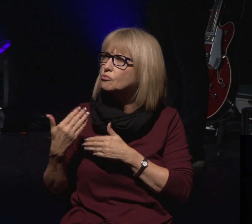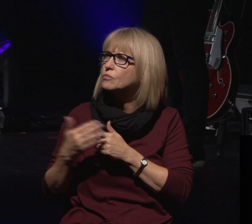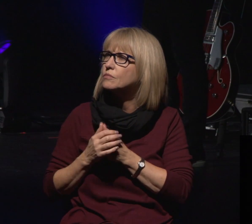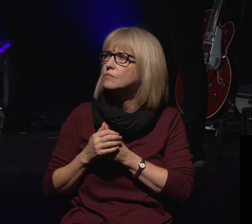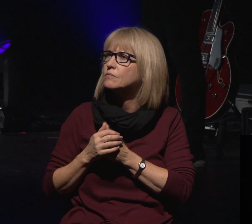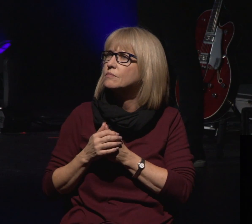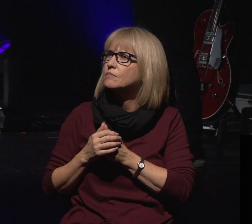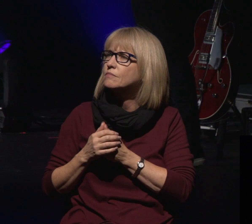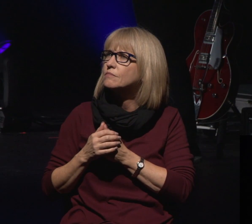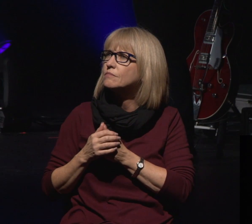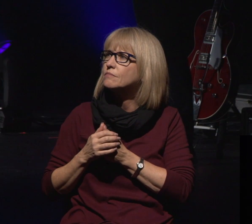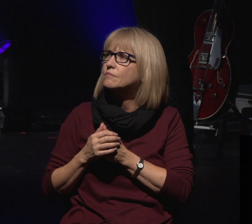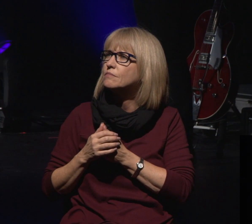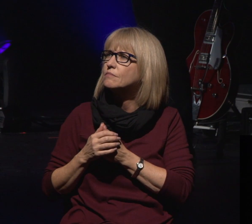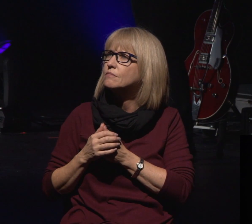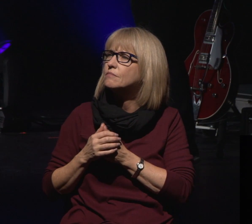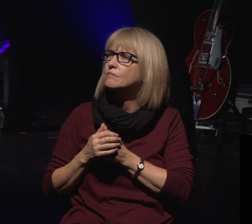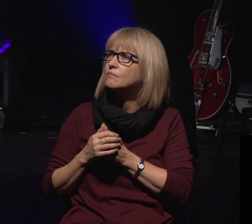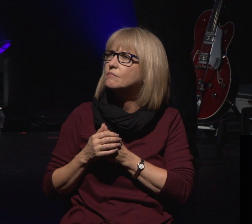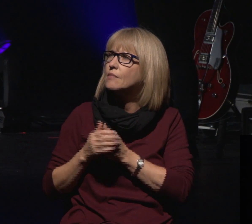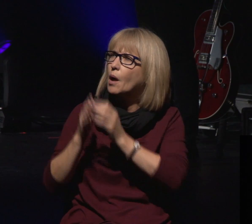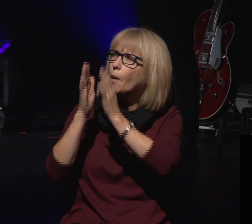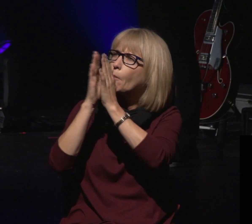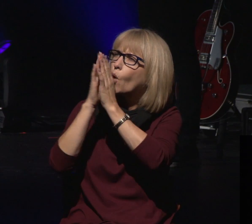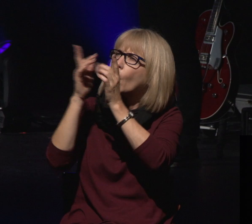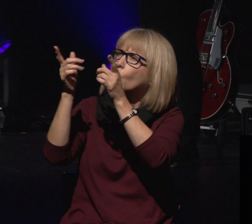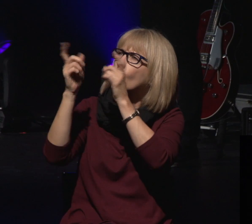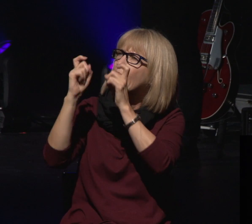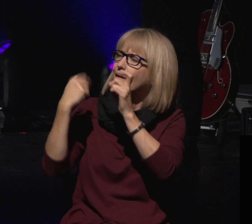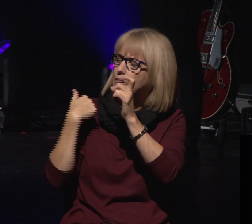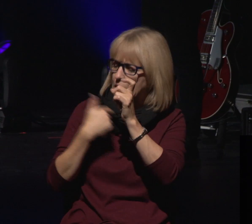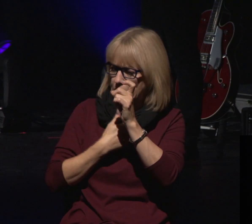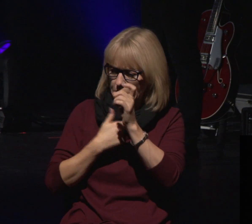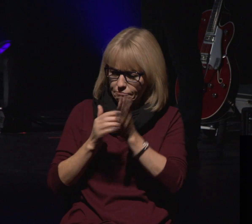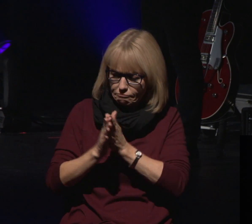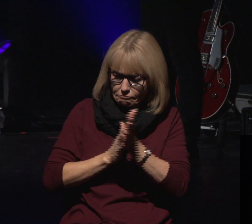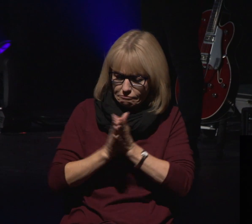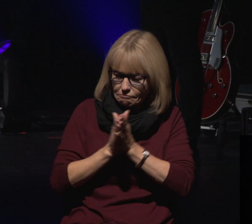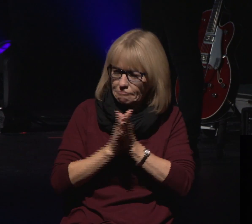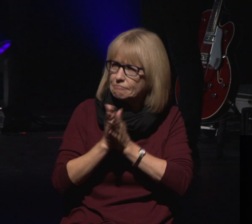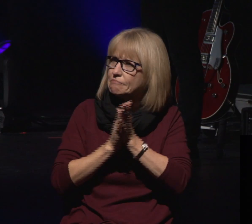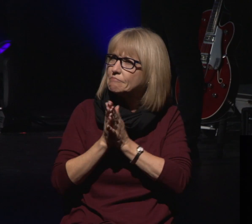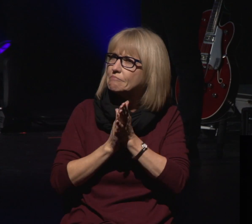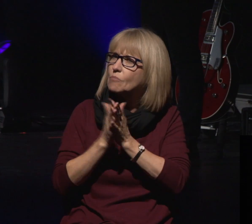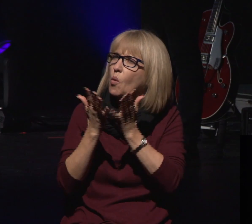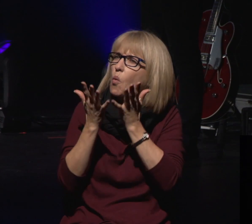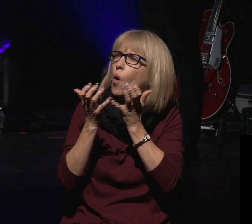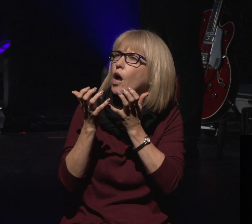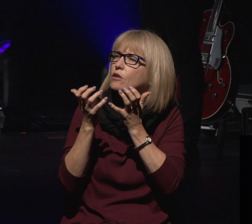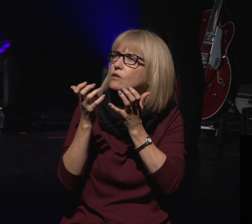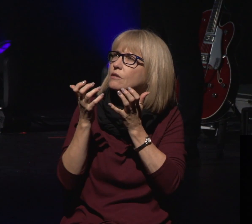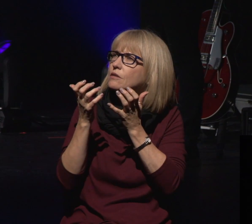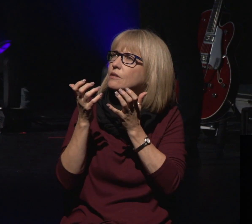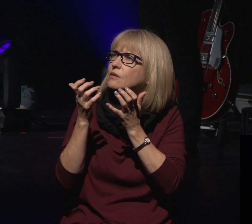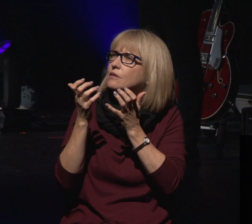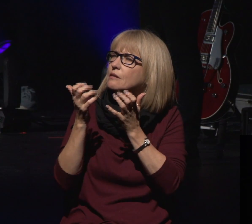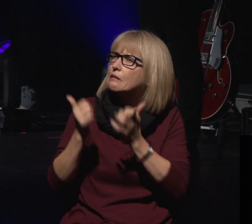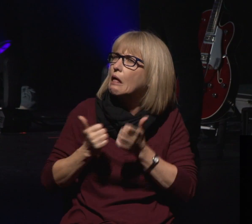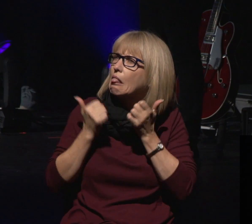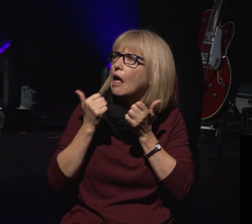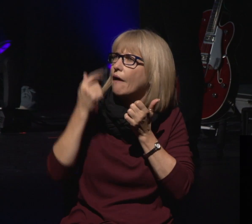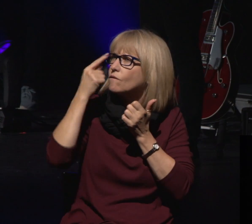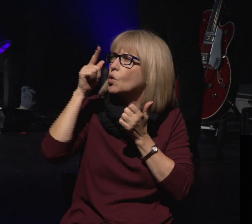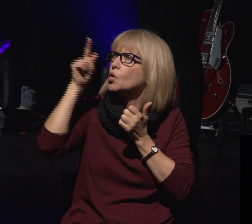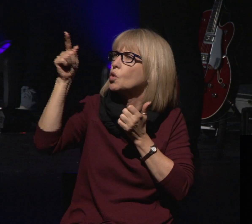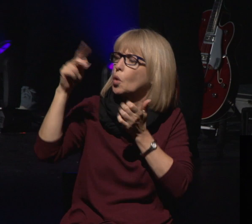new zeal, a desire to honor you and lift you up. And Father, that we would have purpose